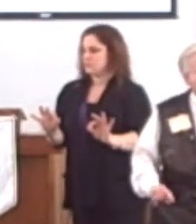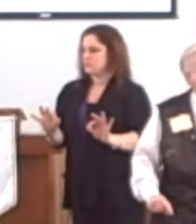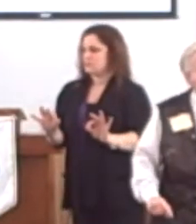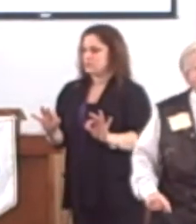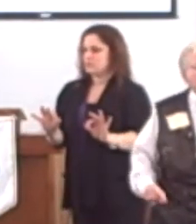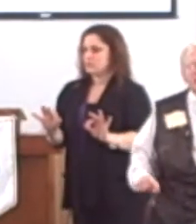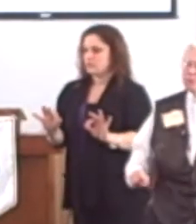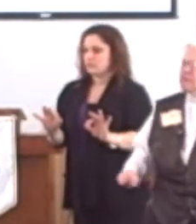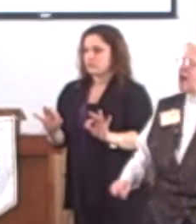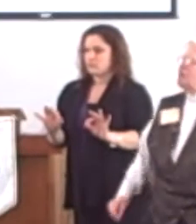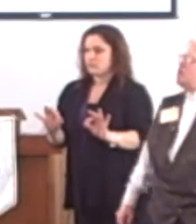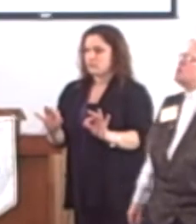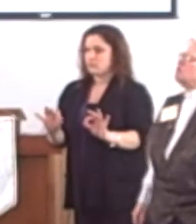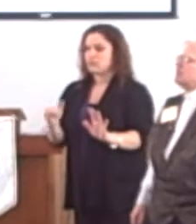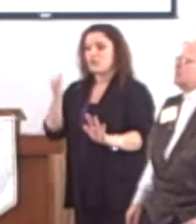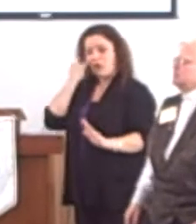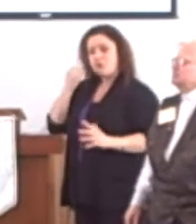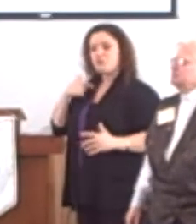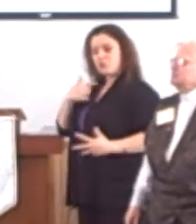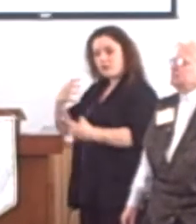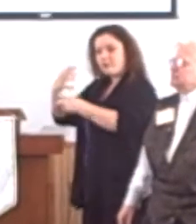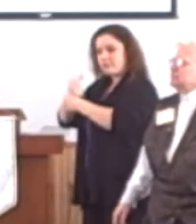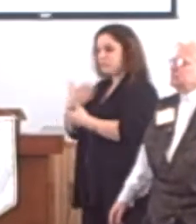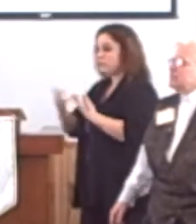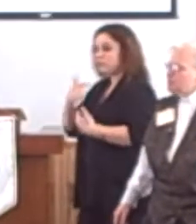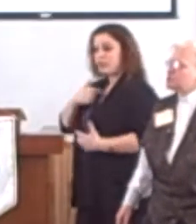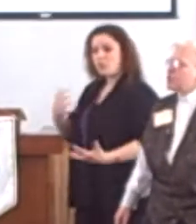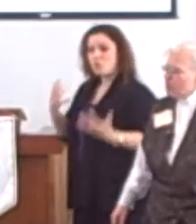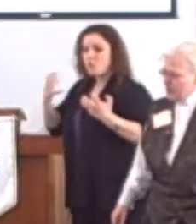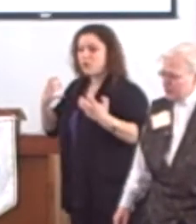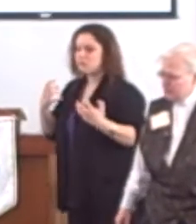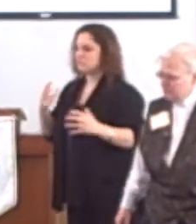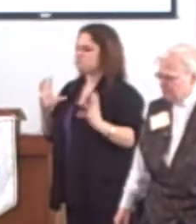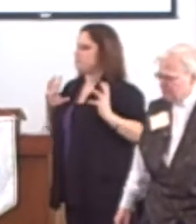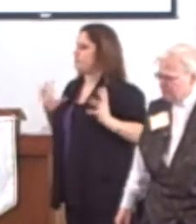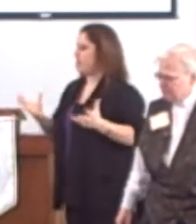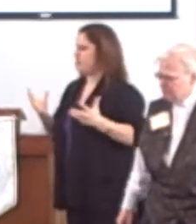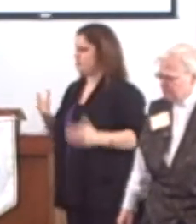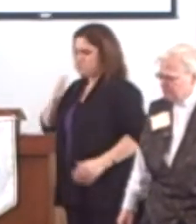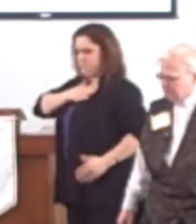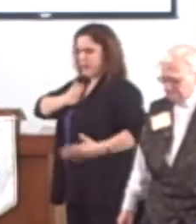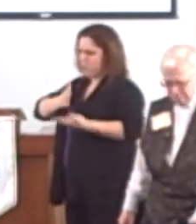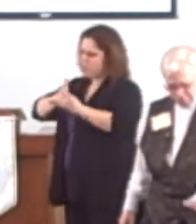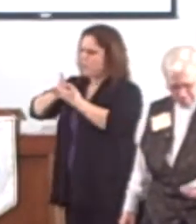Just as long as we got what we wanted, it was our right.